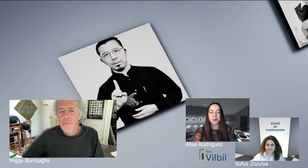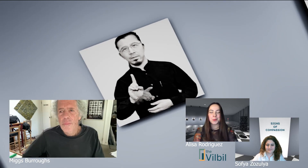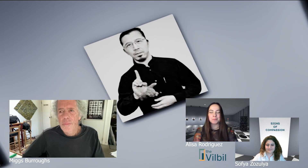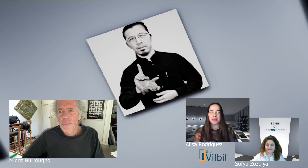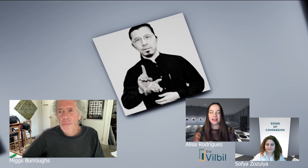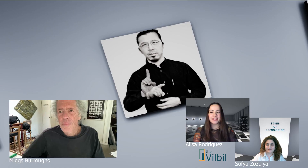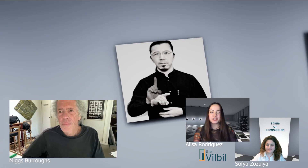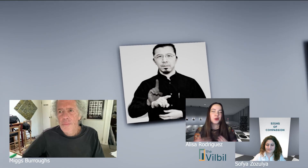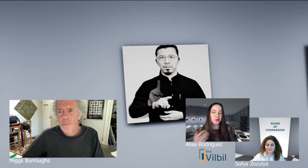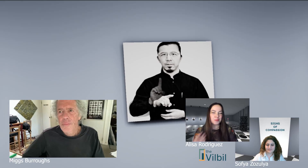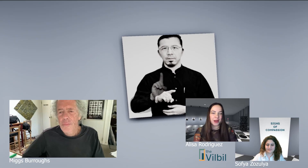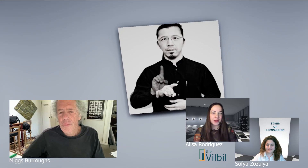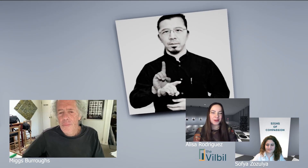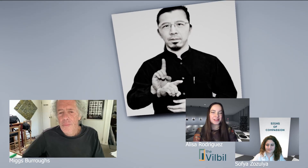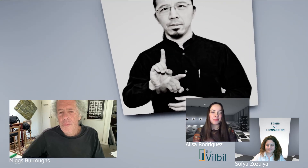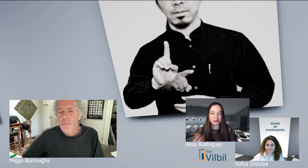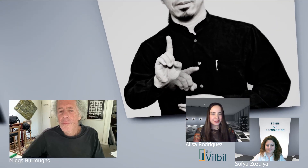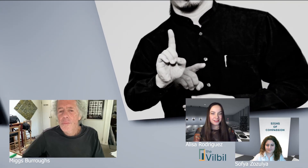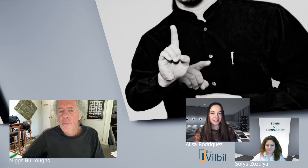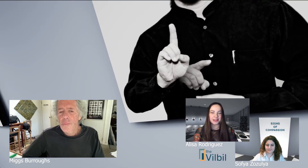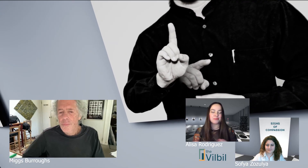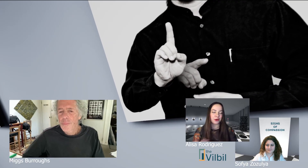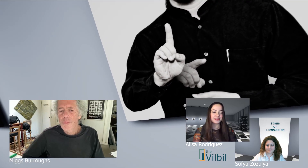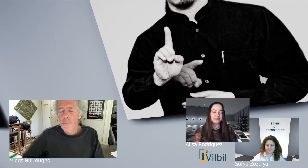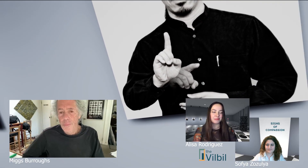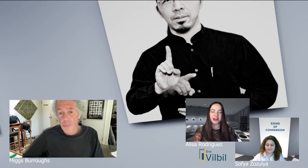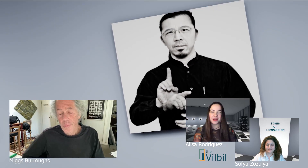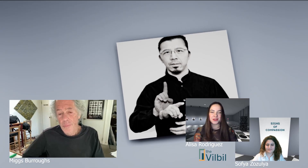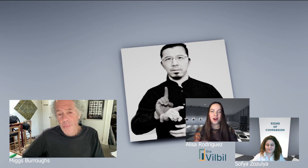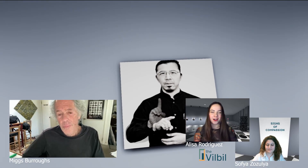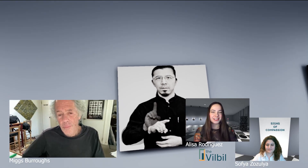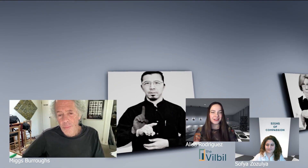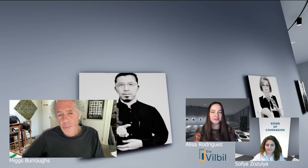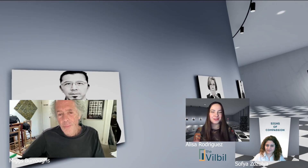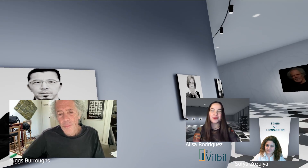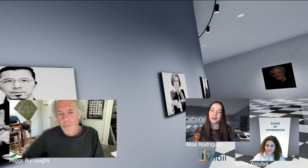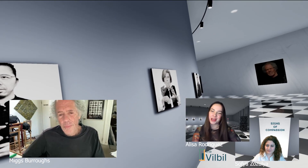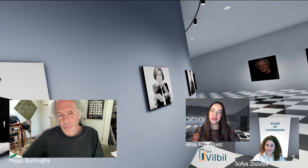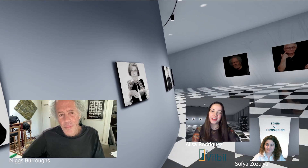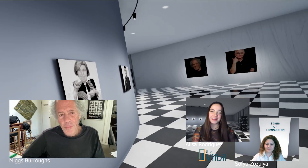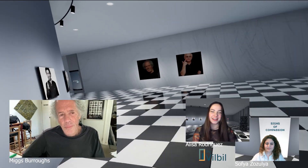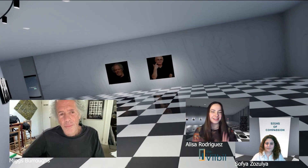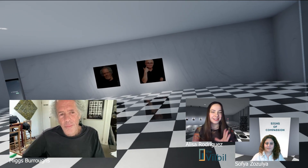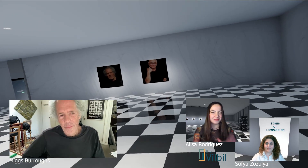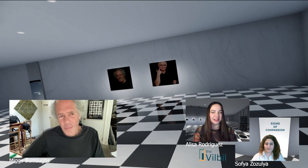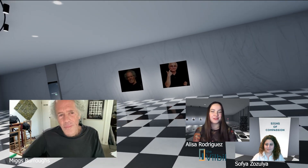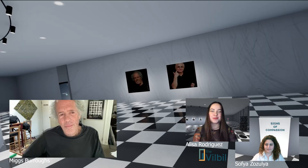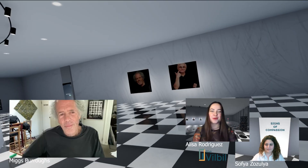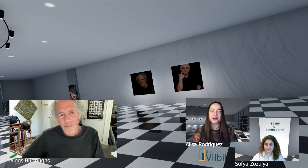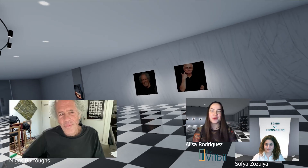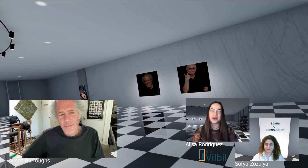to get to know you better as a person, like the person behind the art, if you're okay with that, like a few more